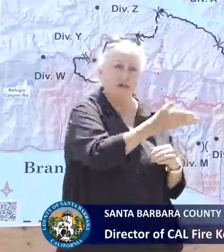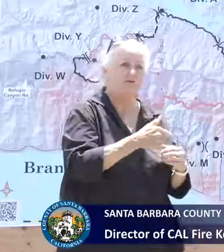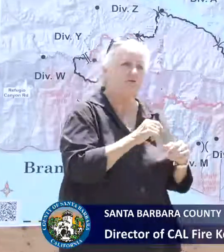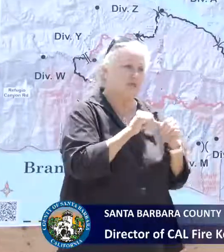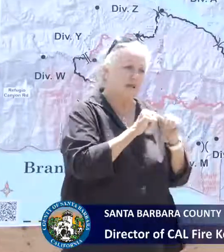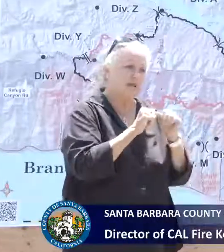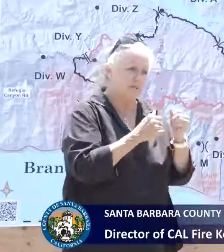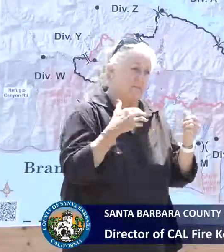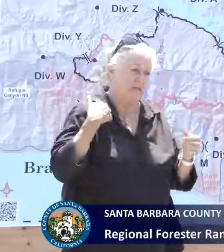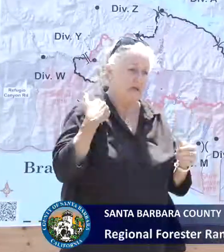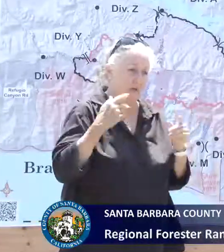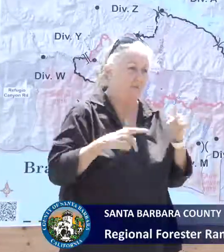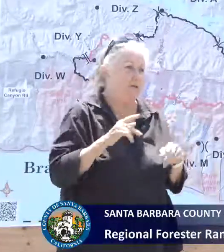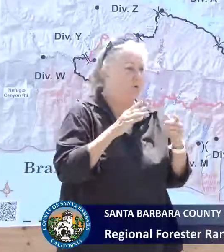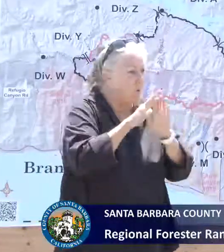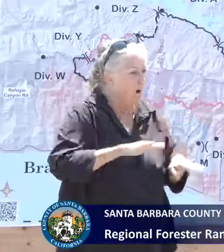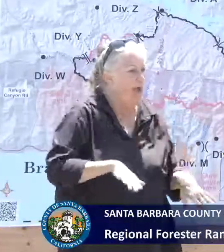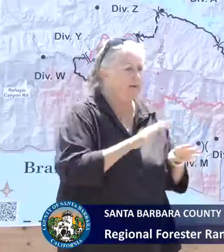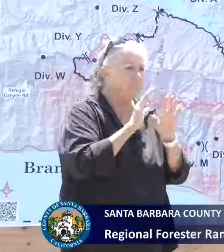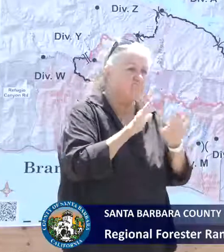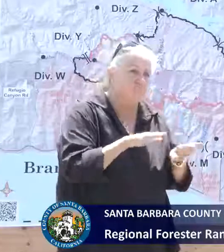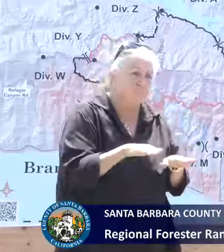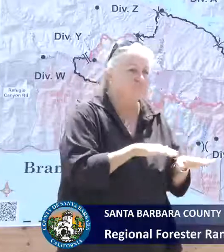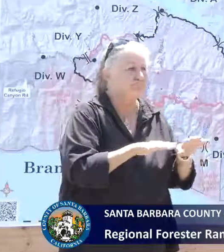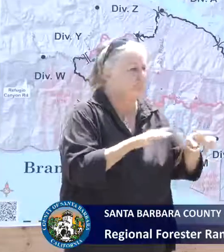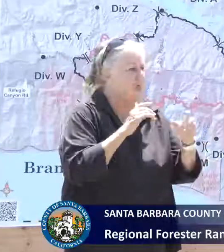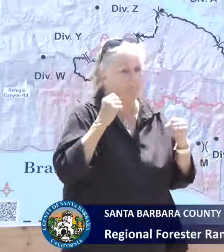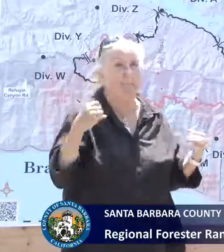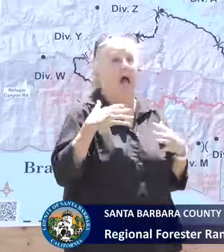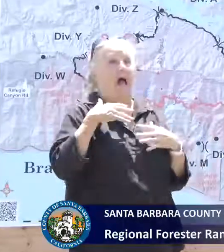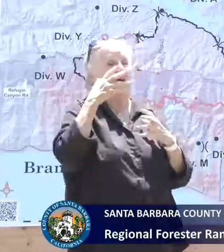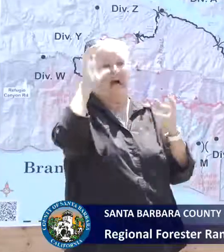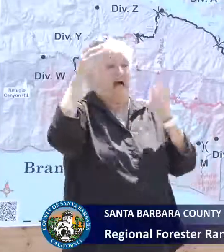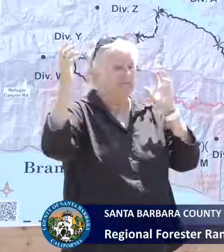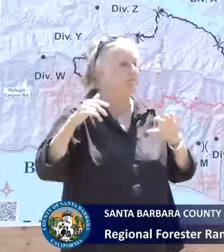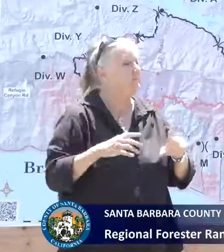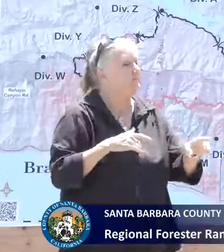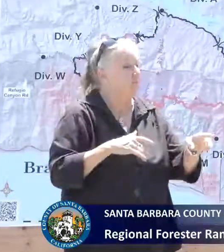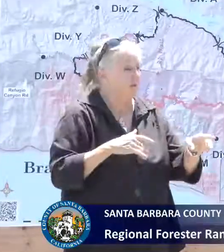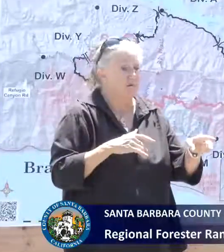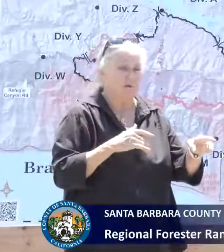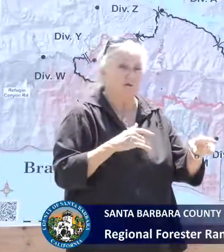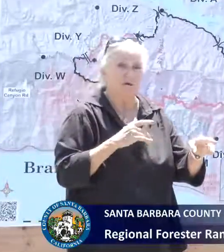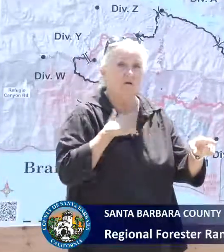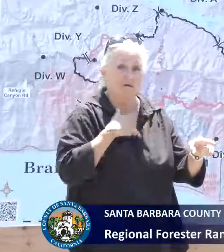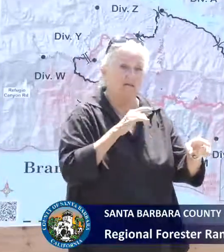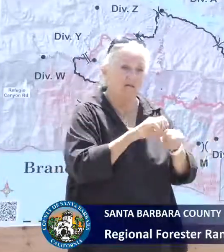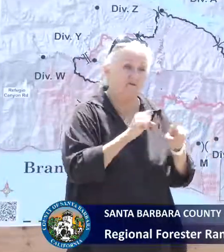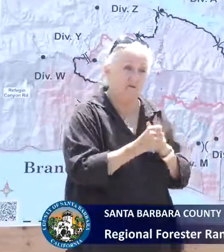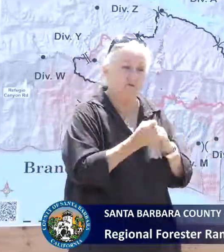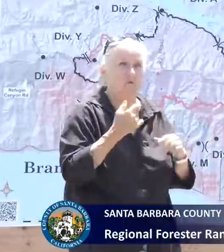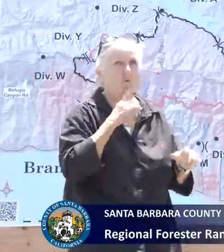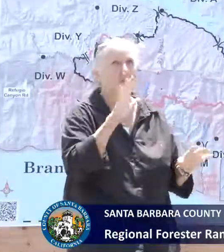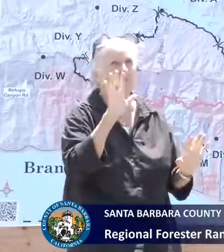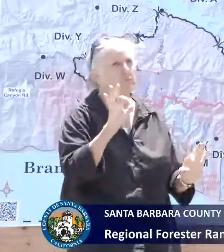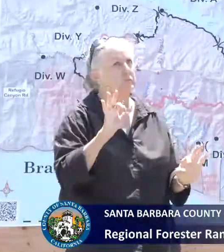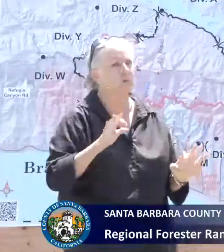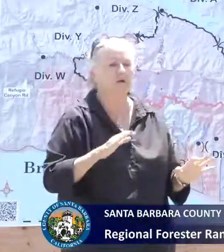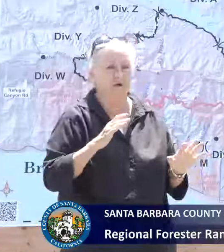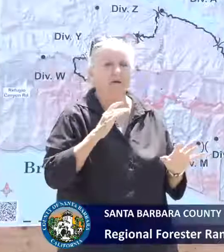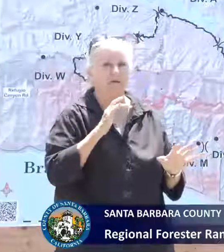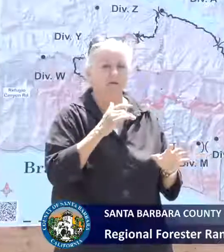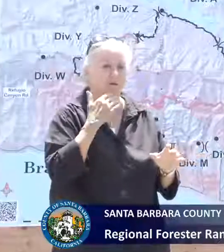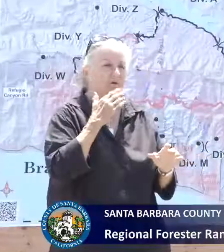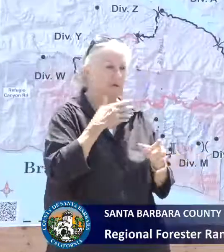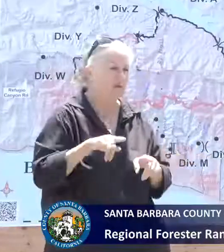young people quiet and not panicking in this kind of a situation, it was really heroic conditions in